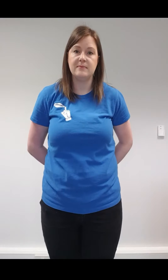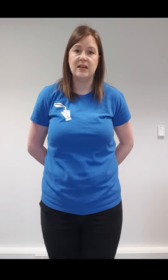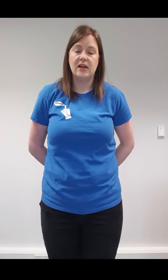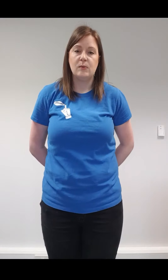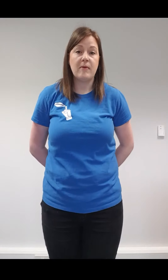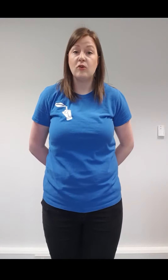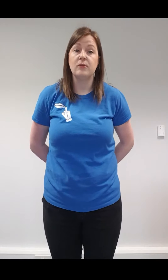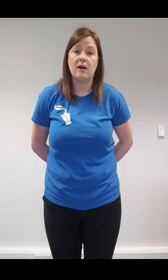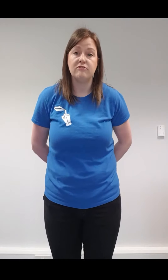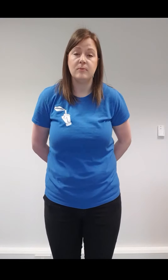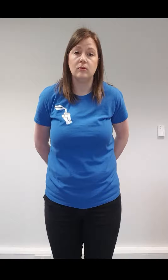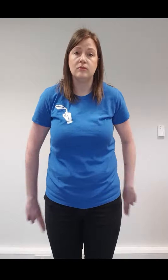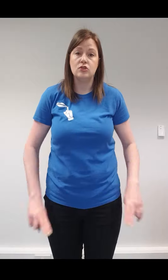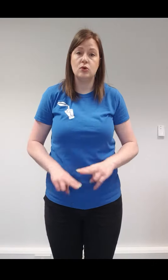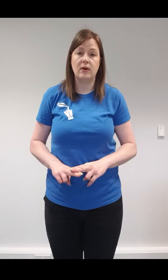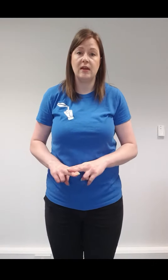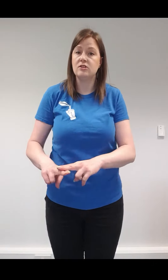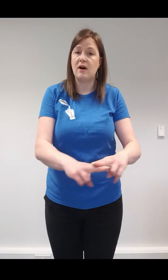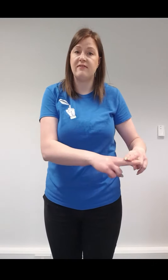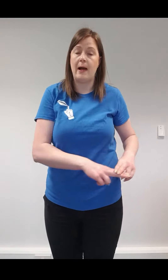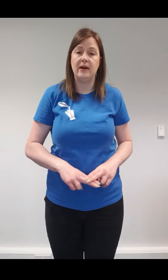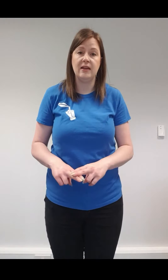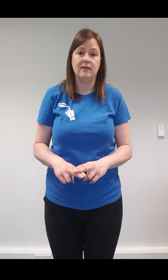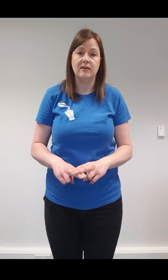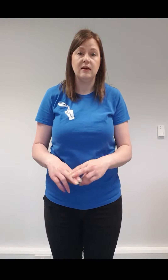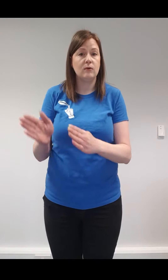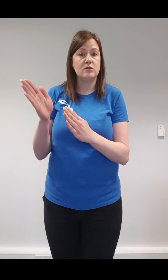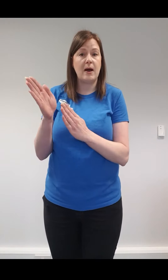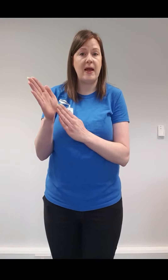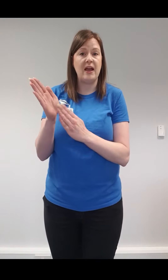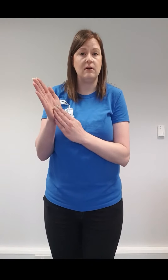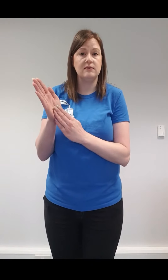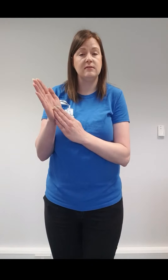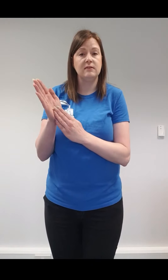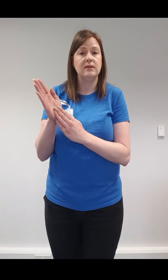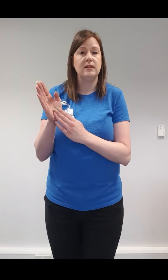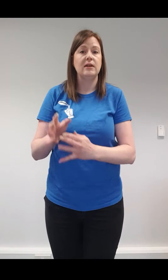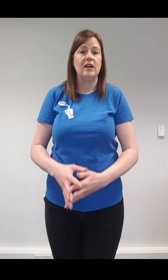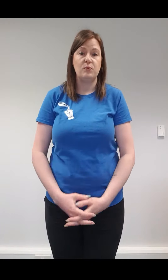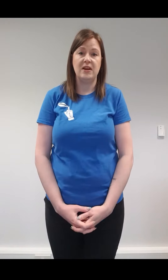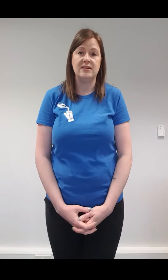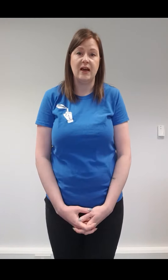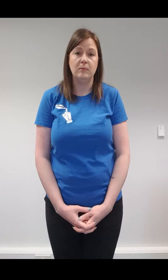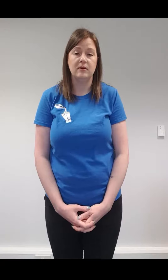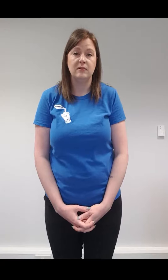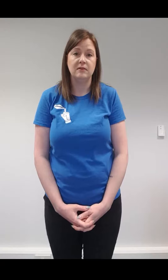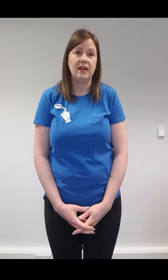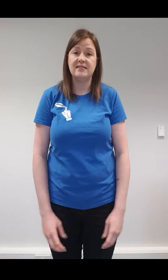Sometimes we might not feel comfortable talking to our family or to our parent if we need help.